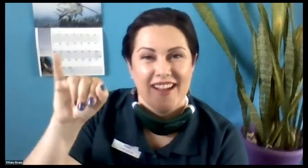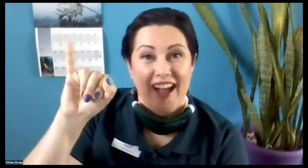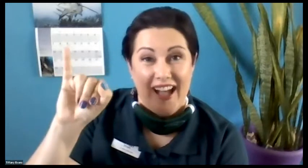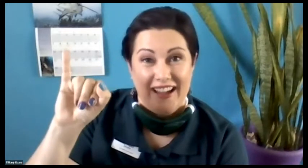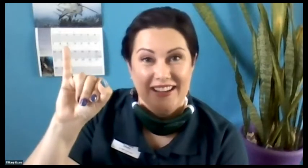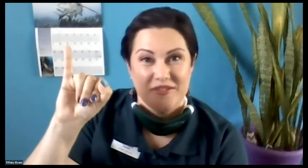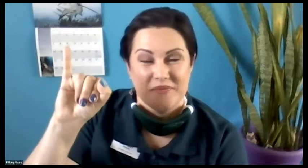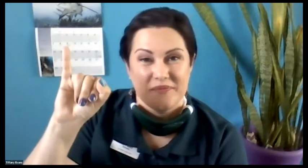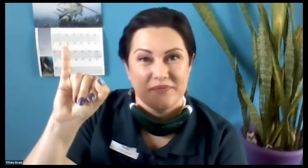I,